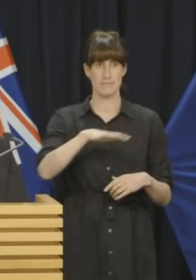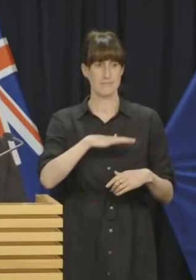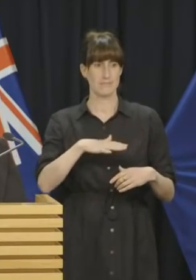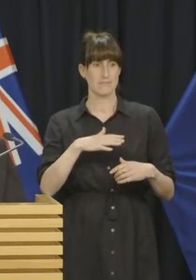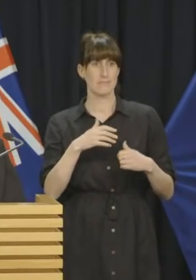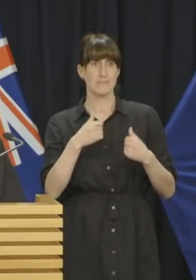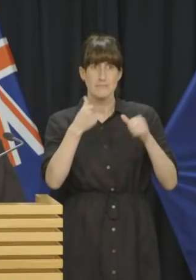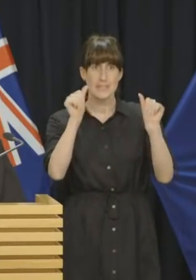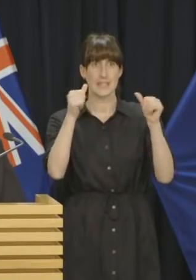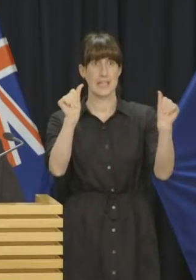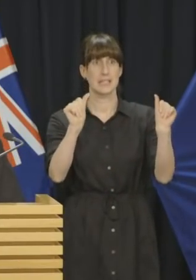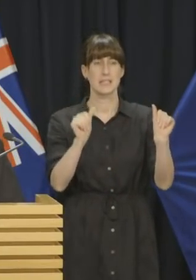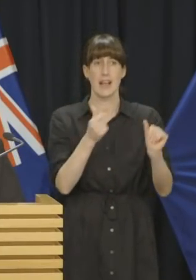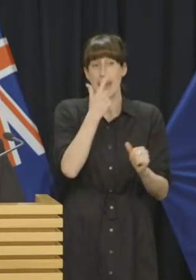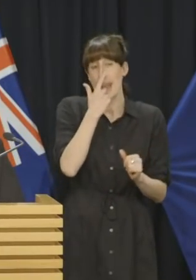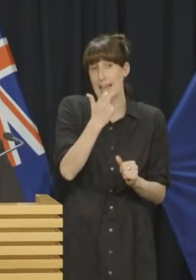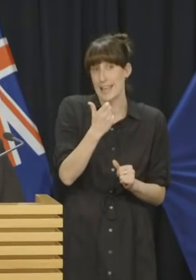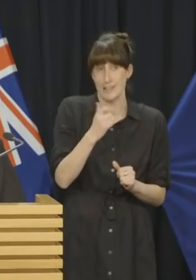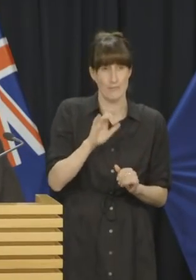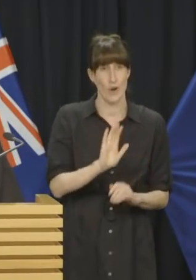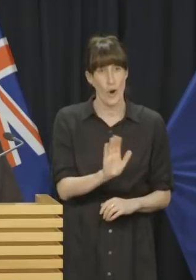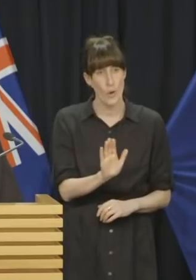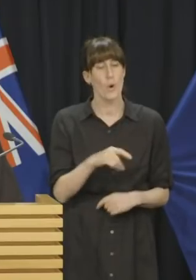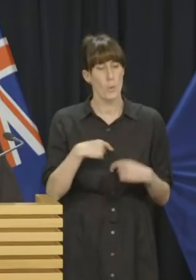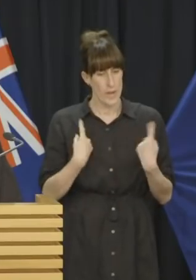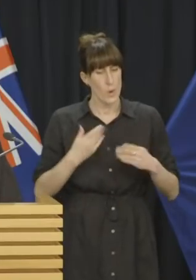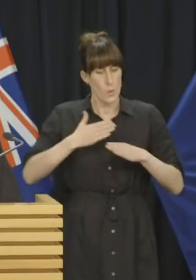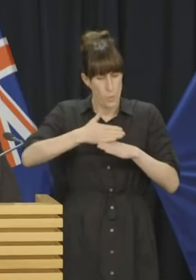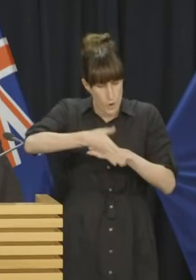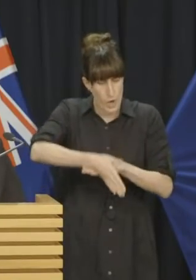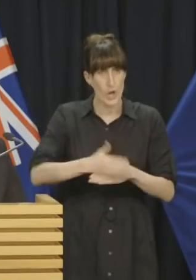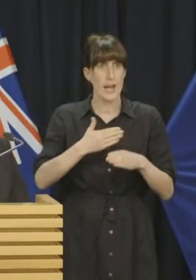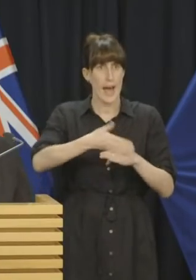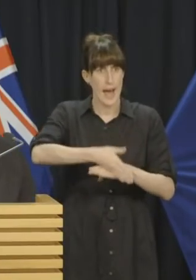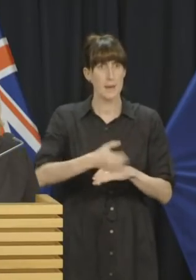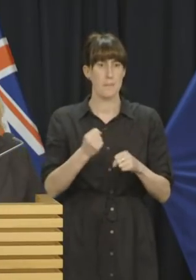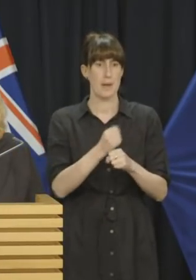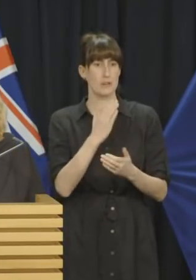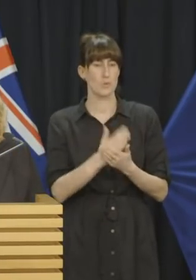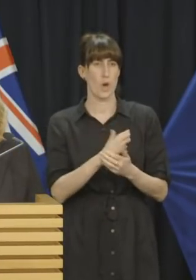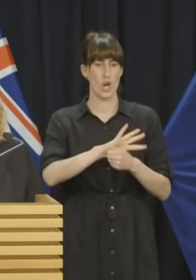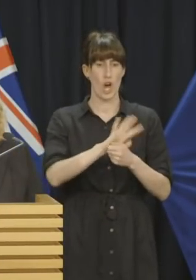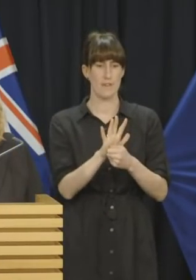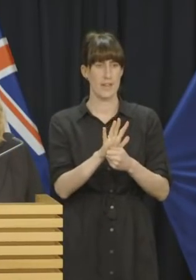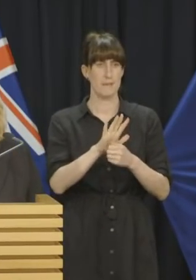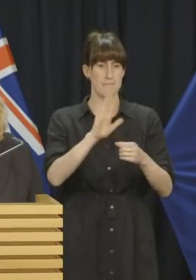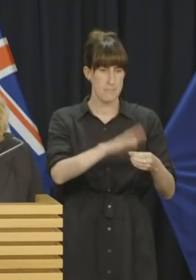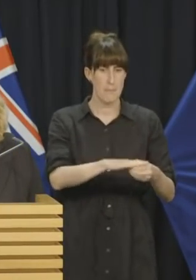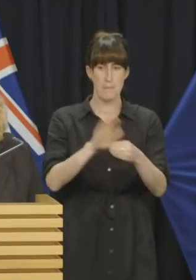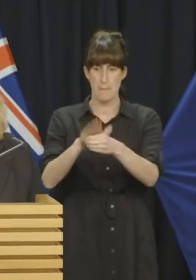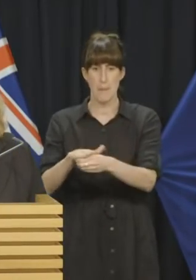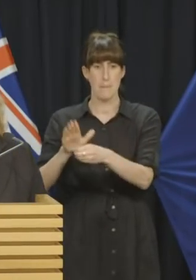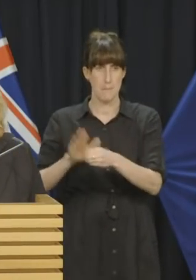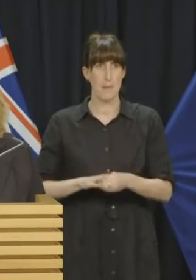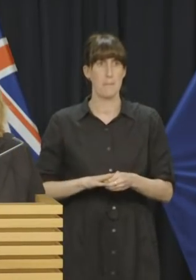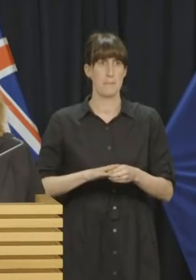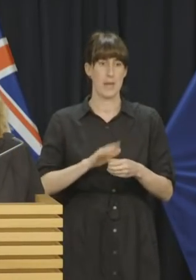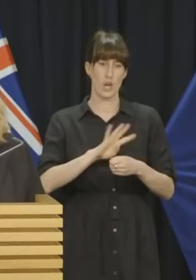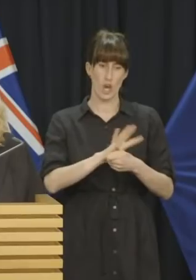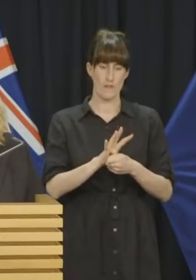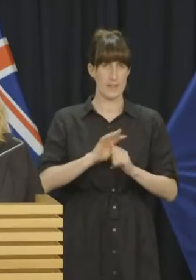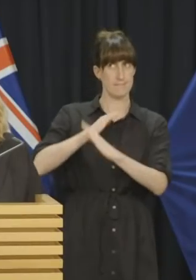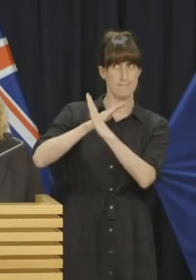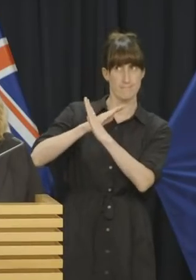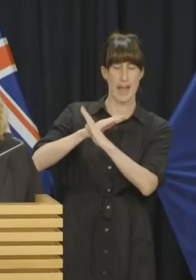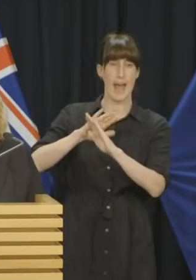doing hard and early work in stamping out COVID in our communities. These hard-won freedoms we are enjoying,